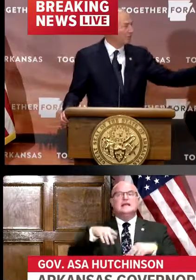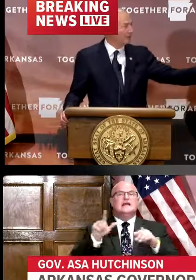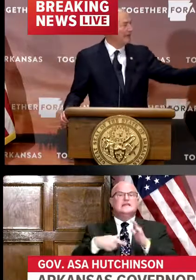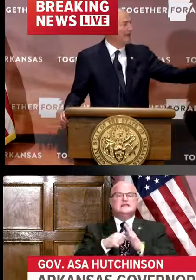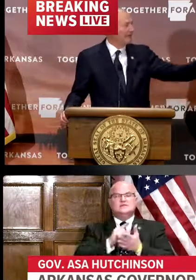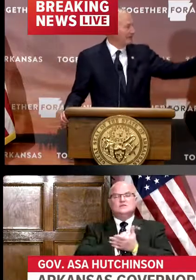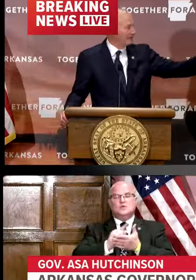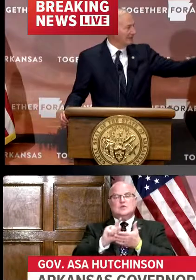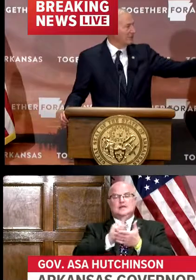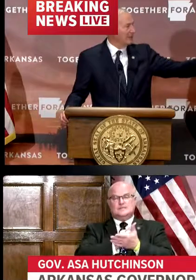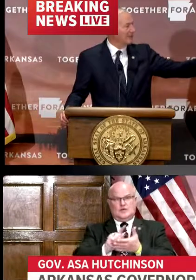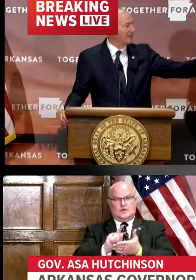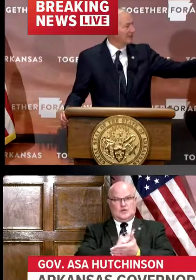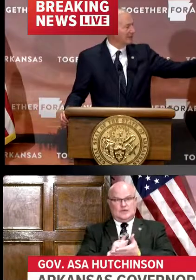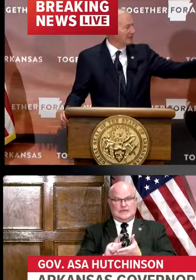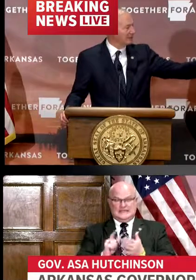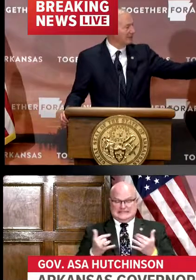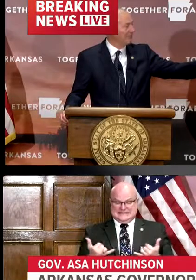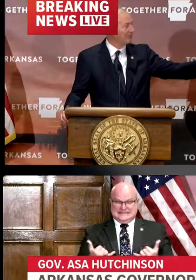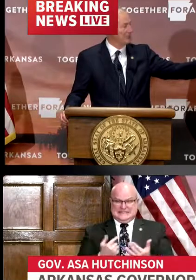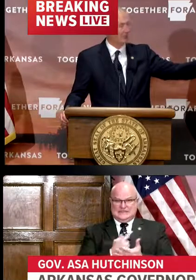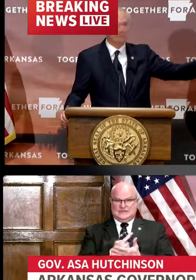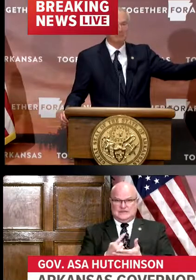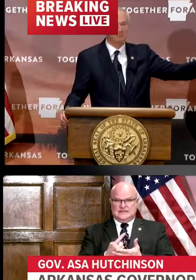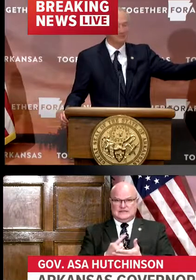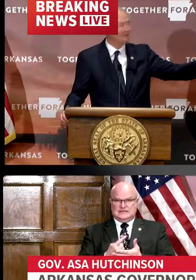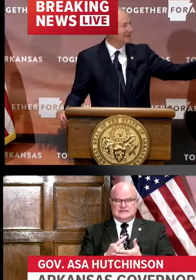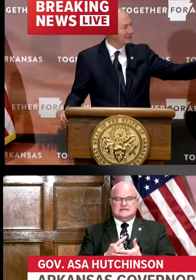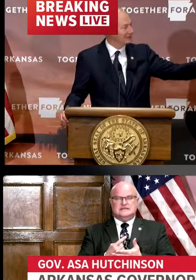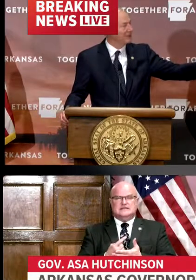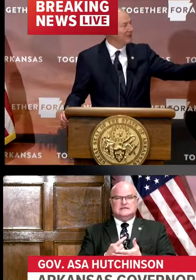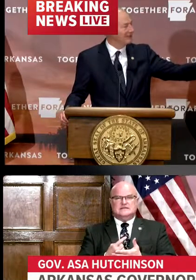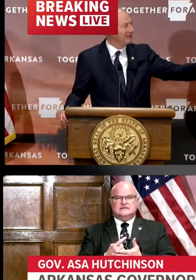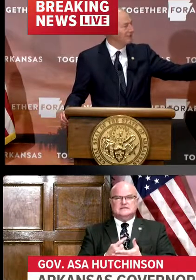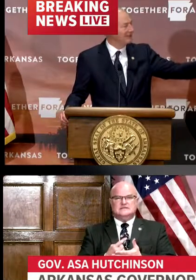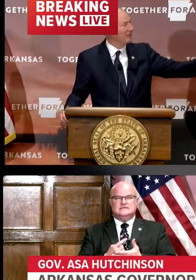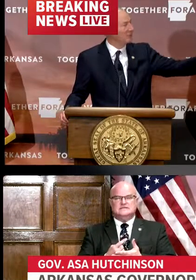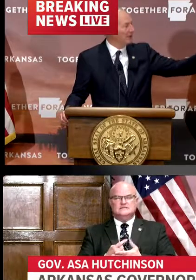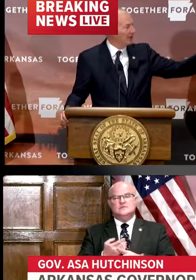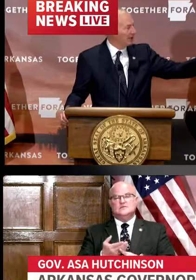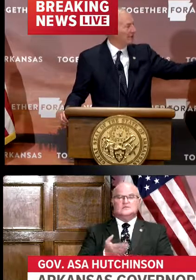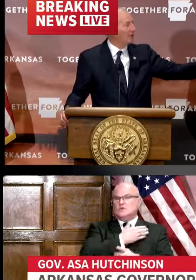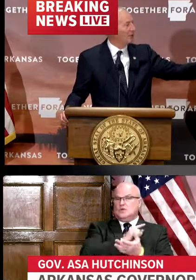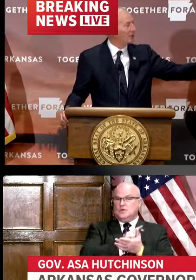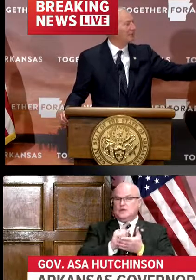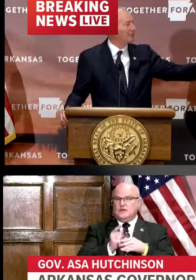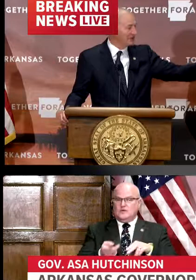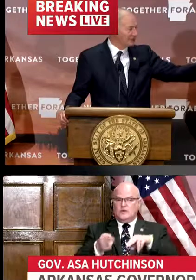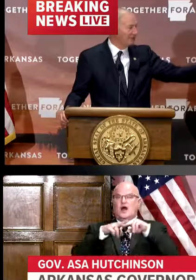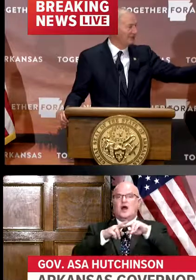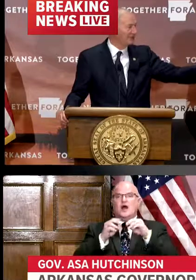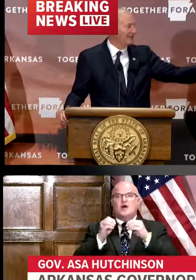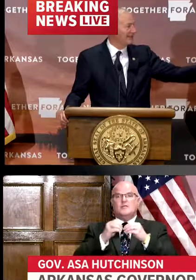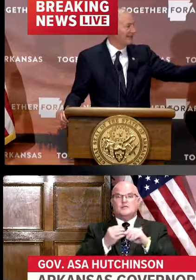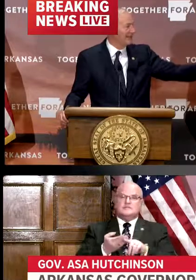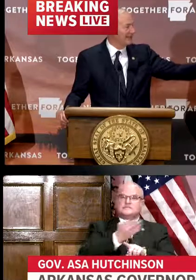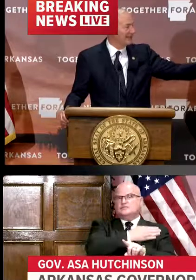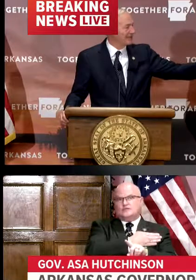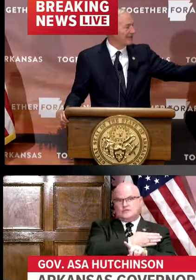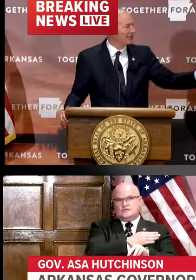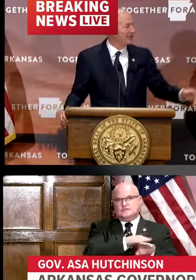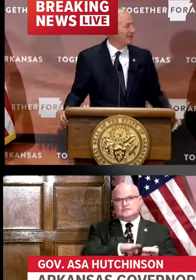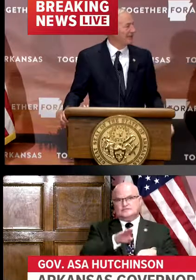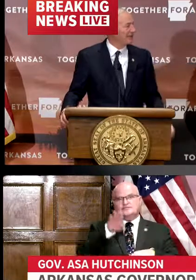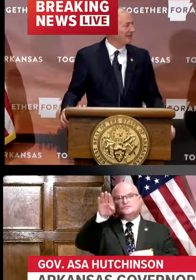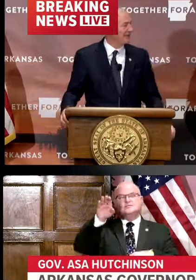week over week. This week, or this most preceding week, we were up over the preceding week.